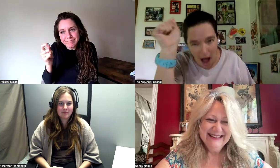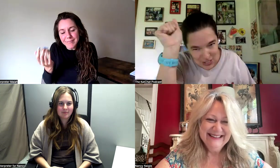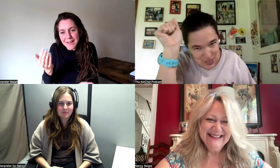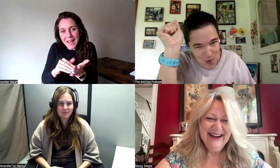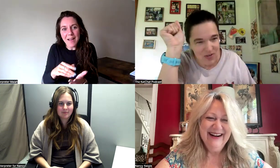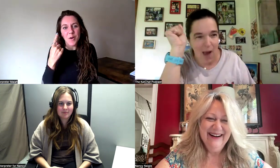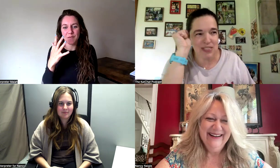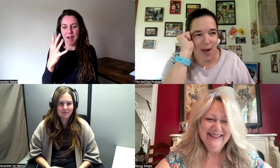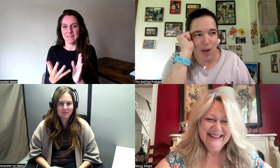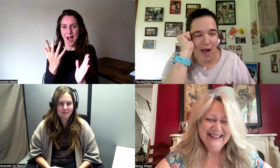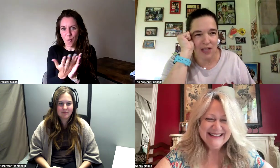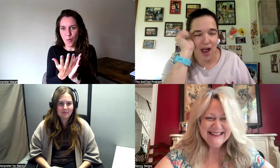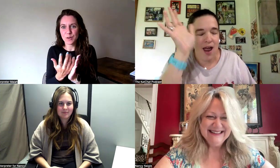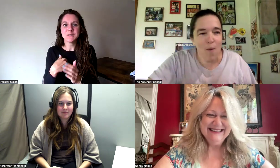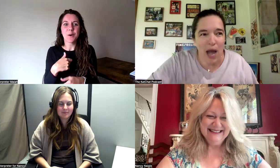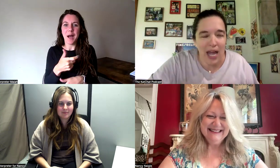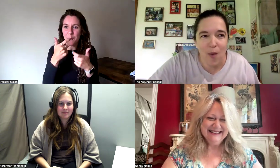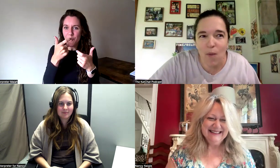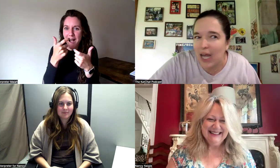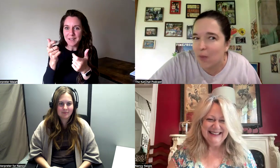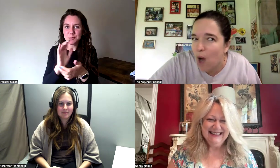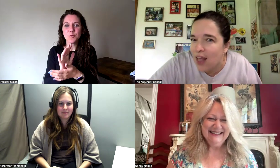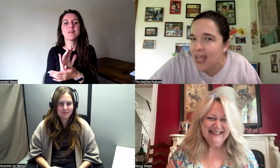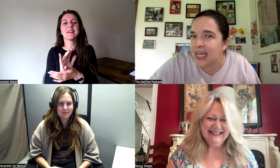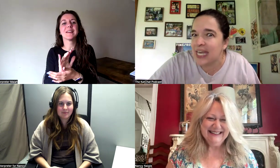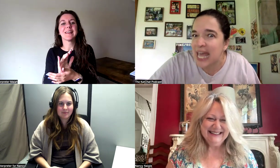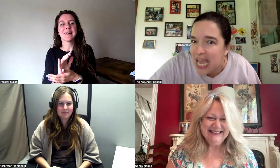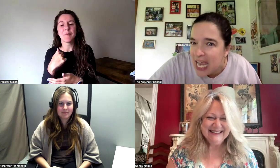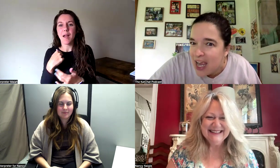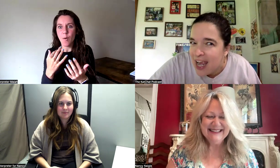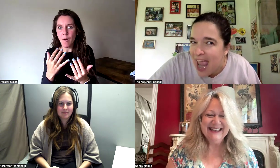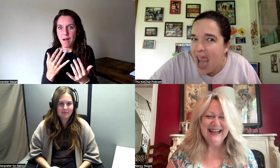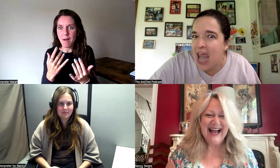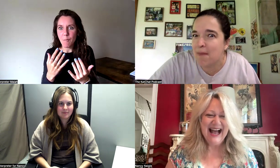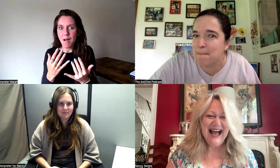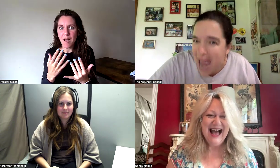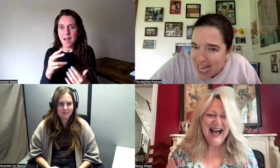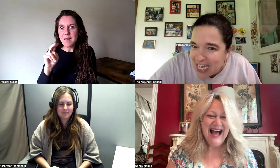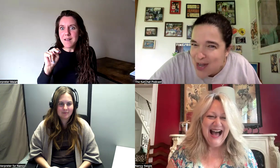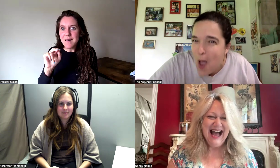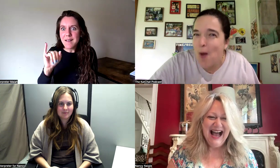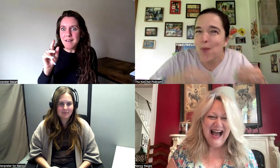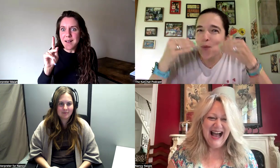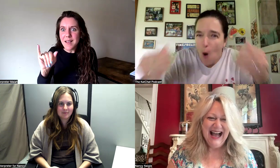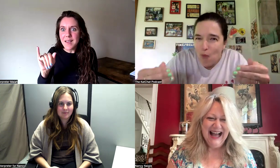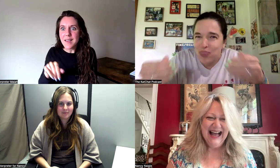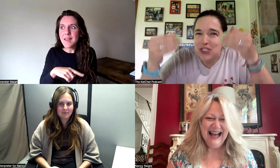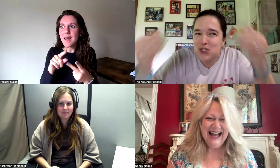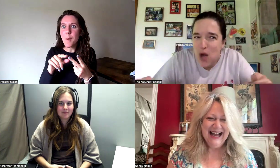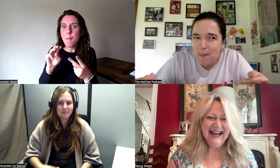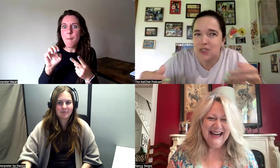I watched the movie. I was like, wait, what? Nikki and Megan